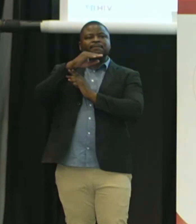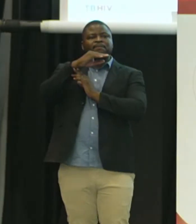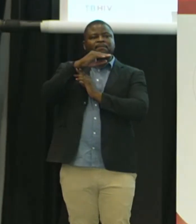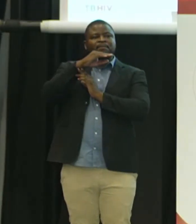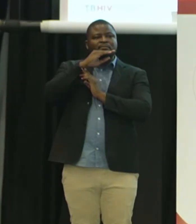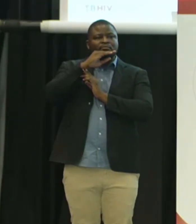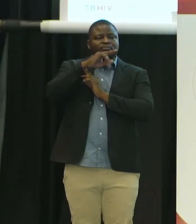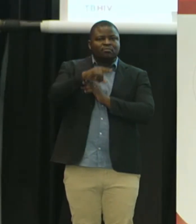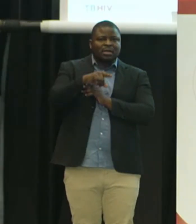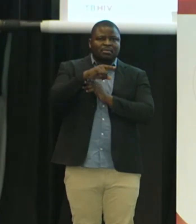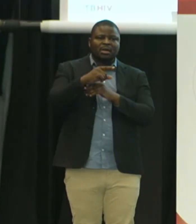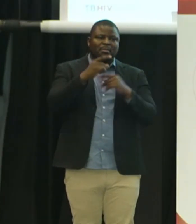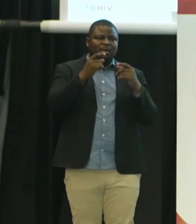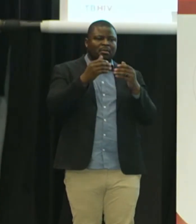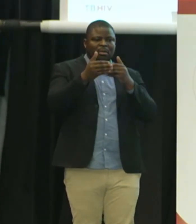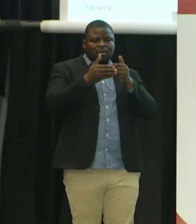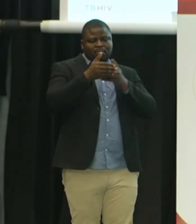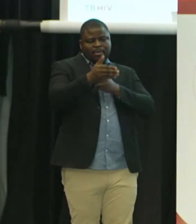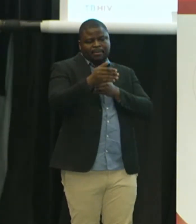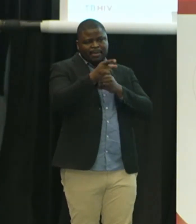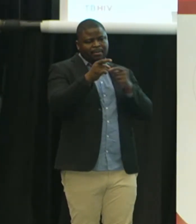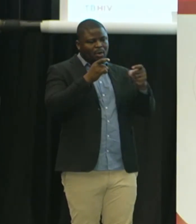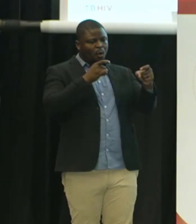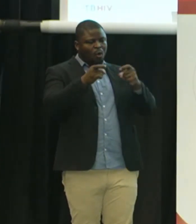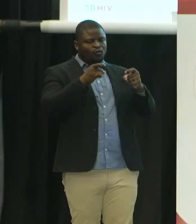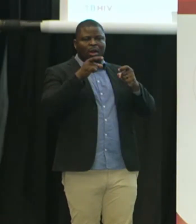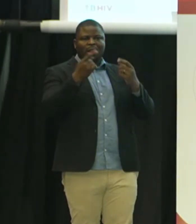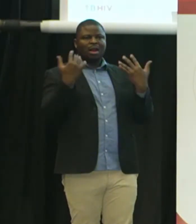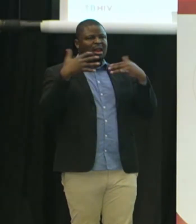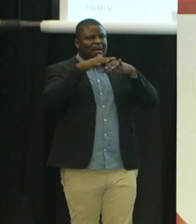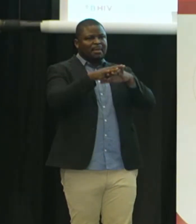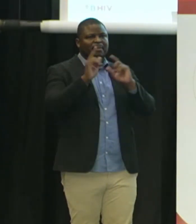attain epidemic control in the general population either.